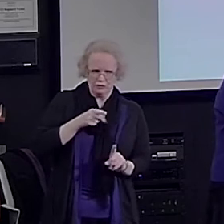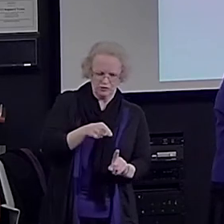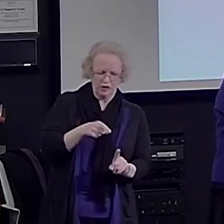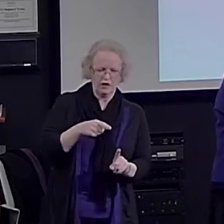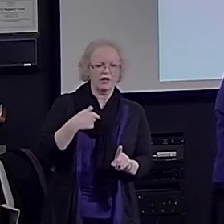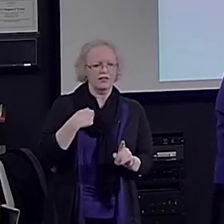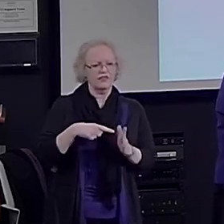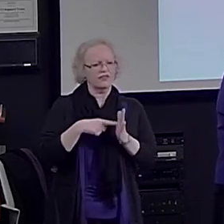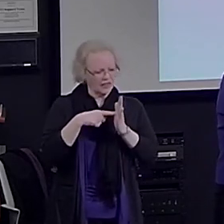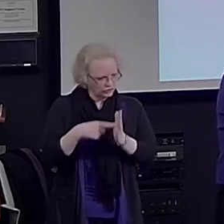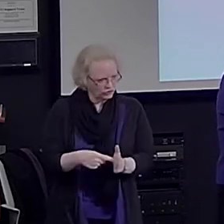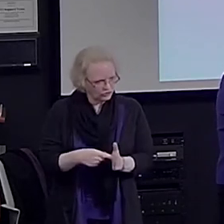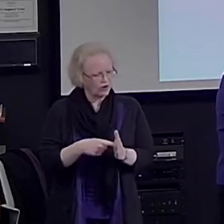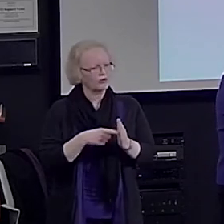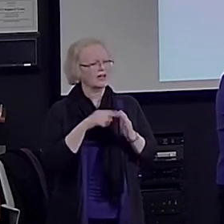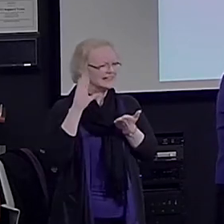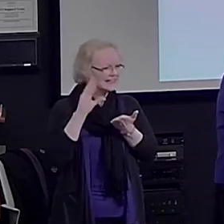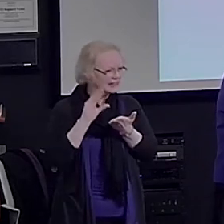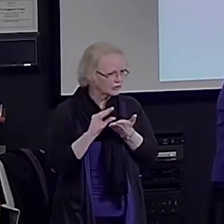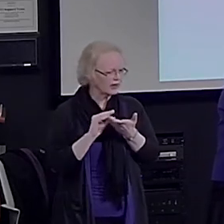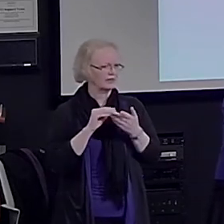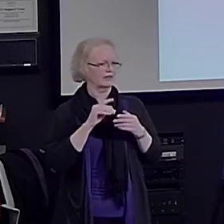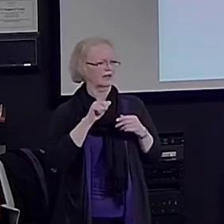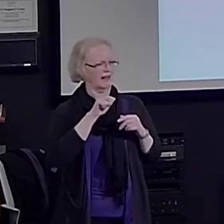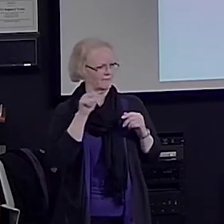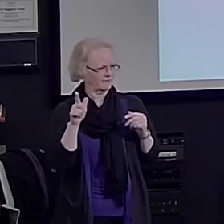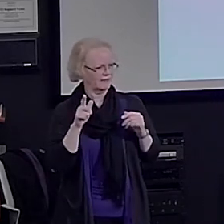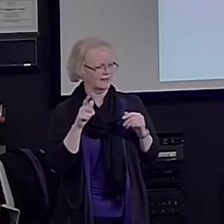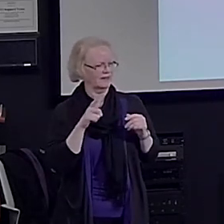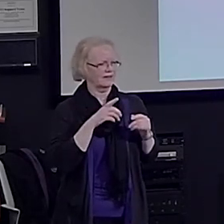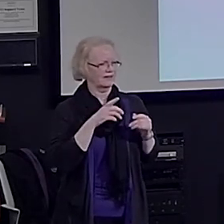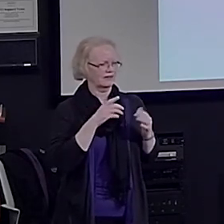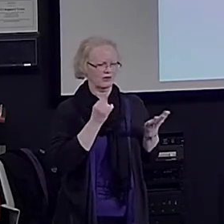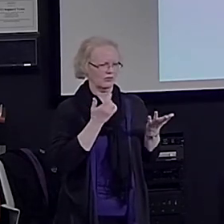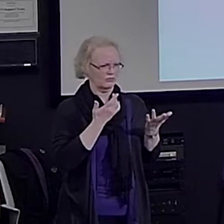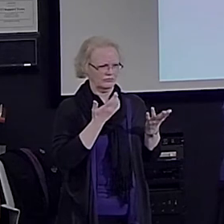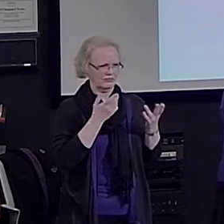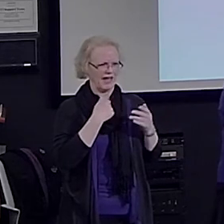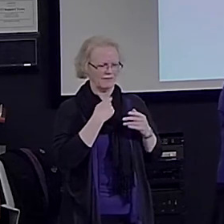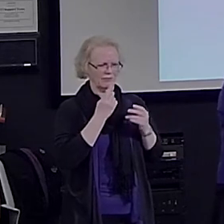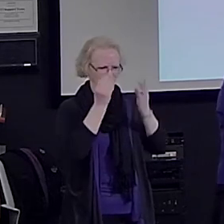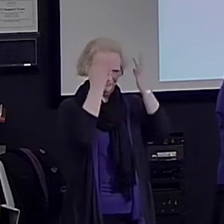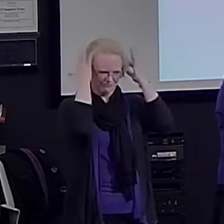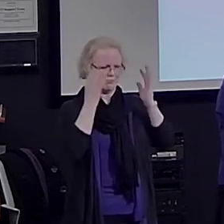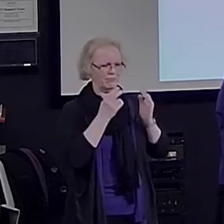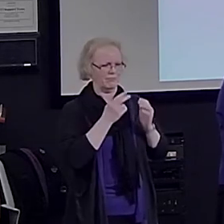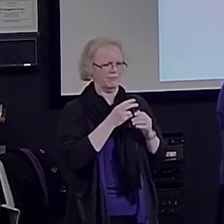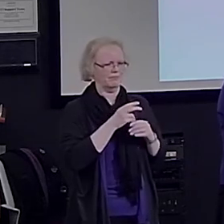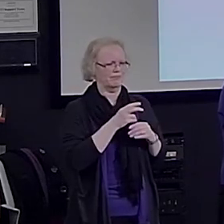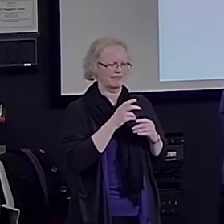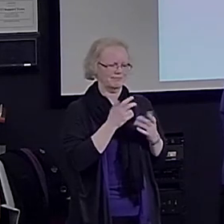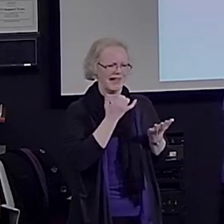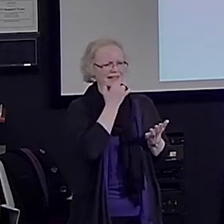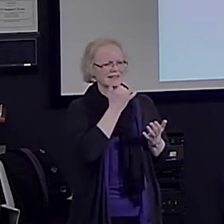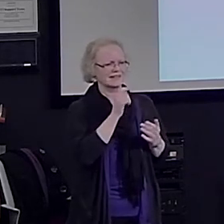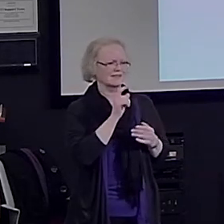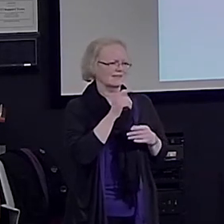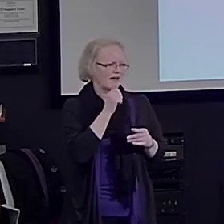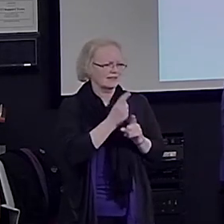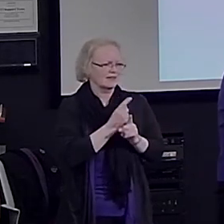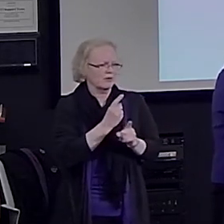left to right regions showing this very atypical lateralization and if you were looking at the slide I showed you five or six